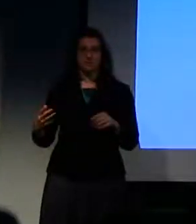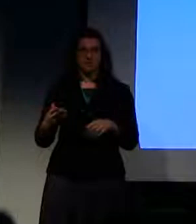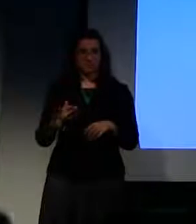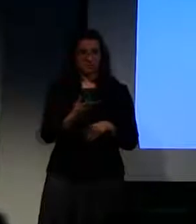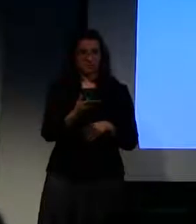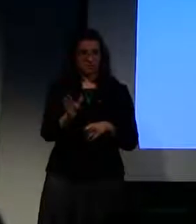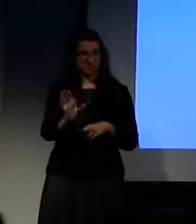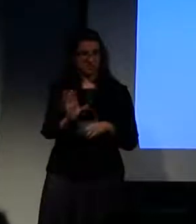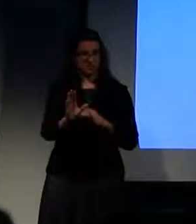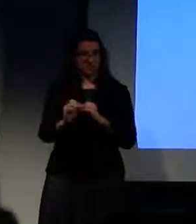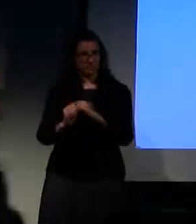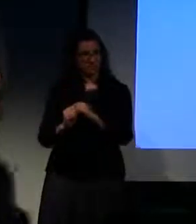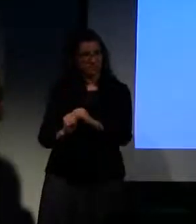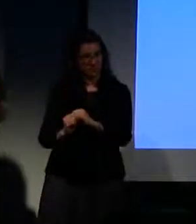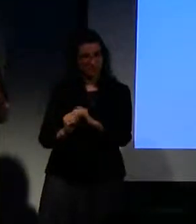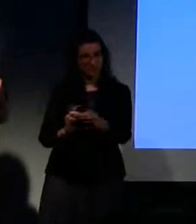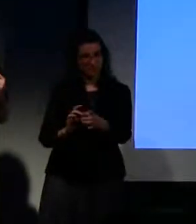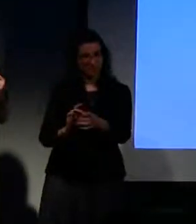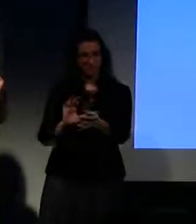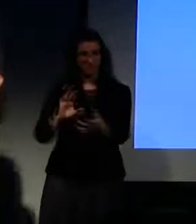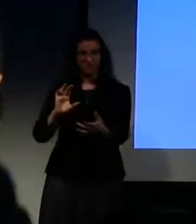And you for yours.